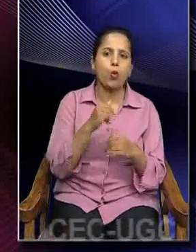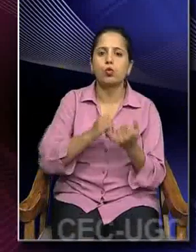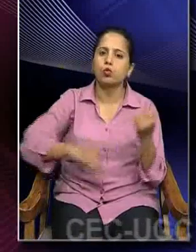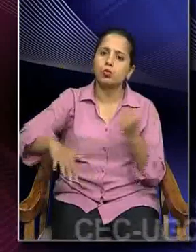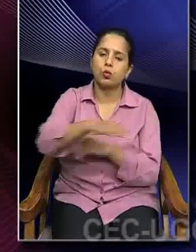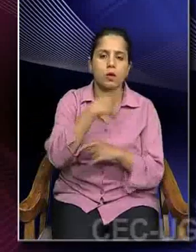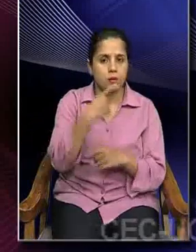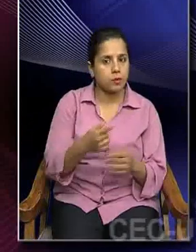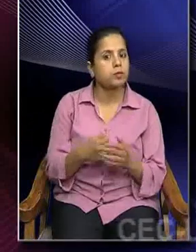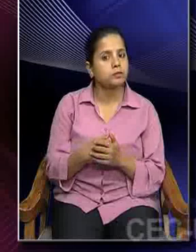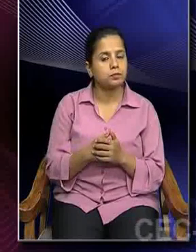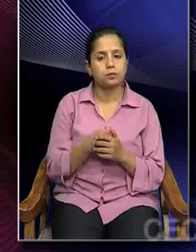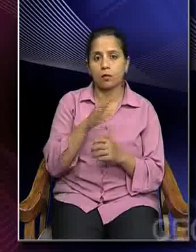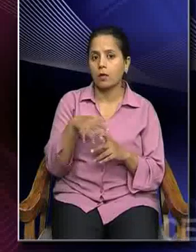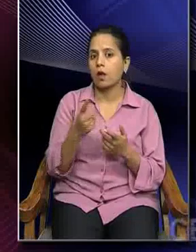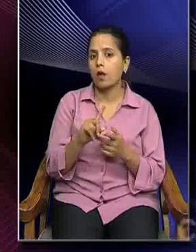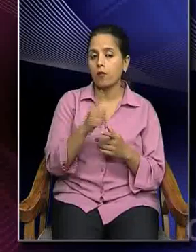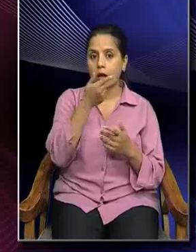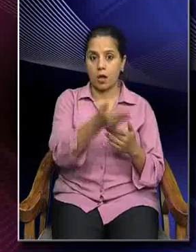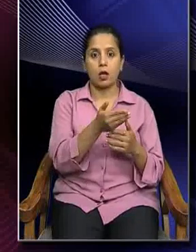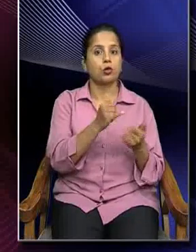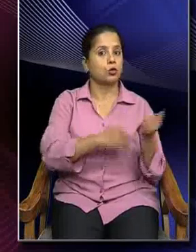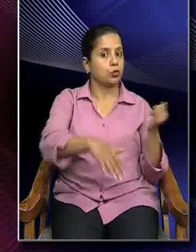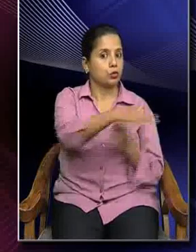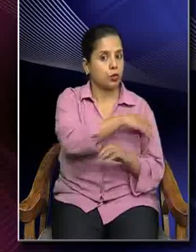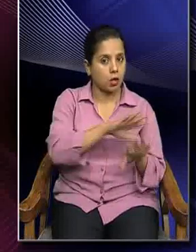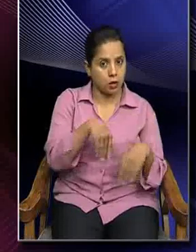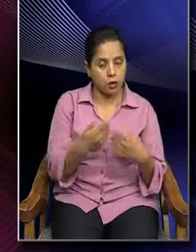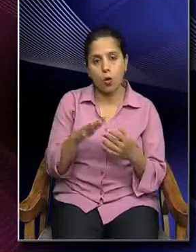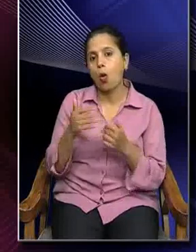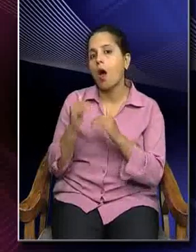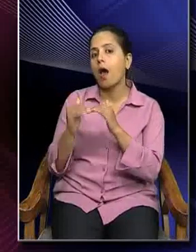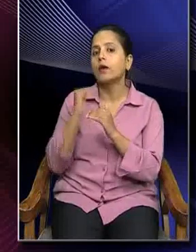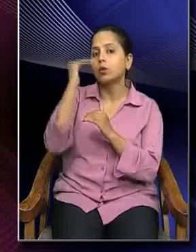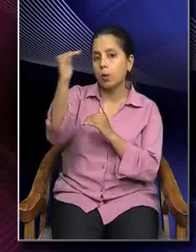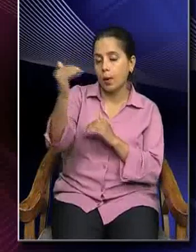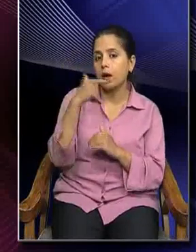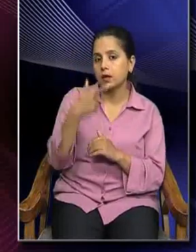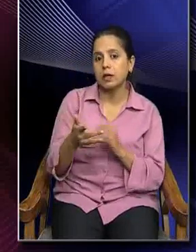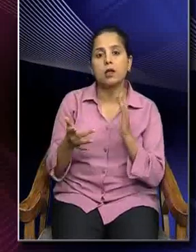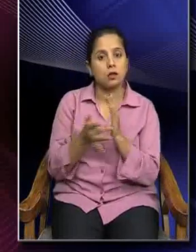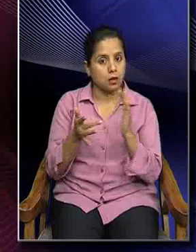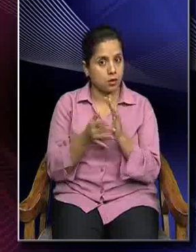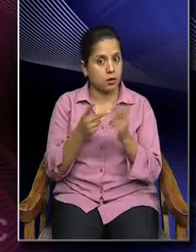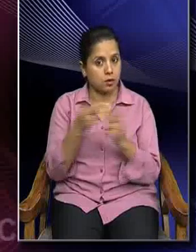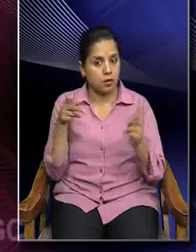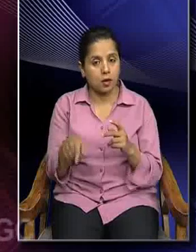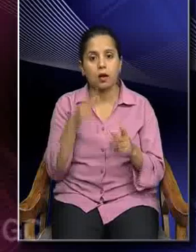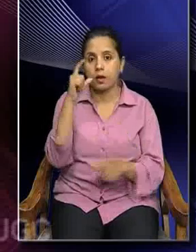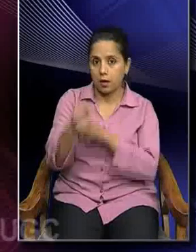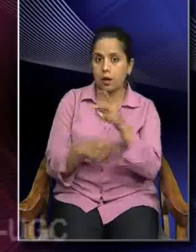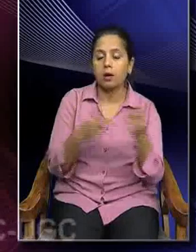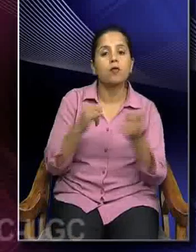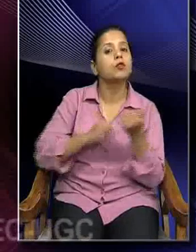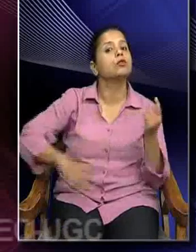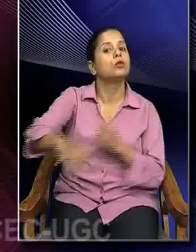it be the early society or it could be advanced technological industrial